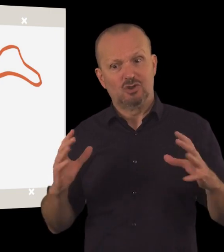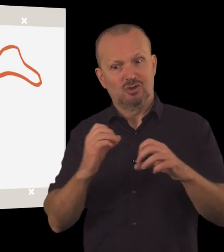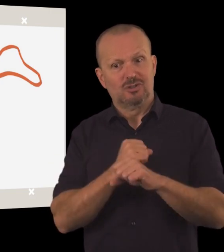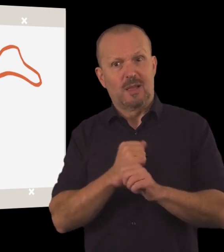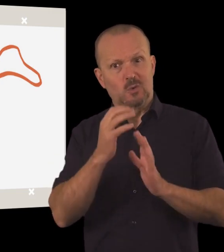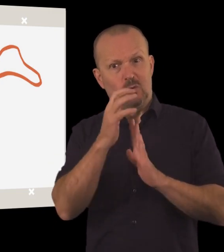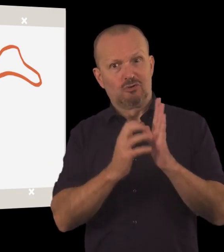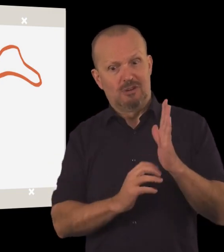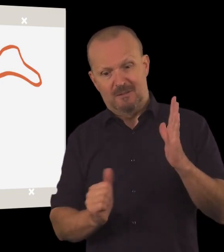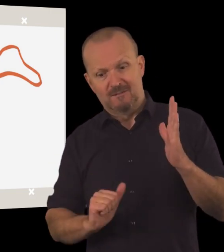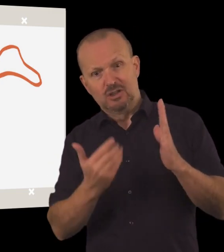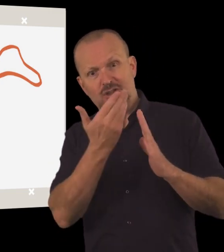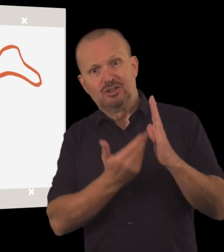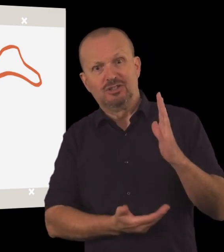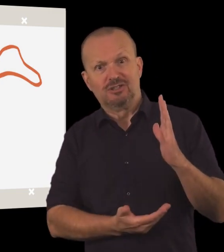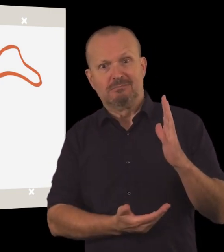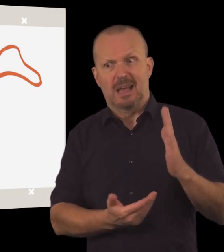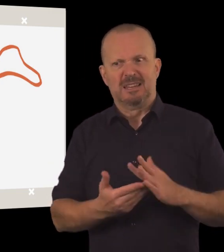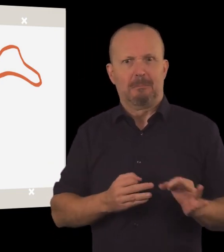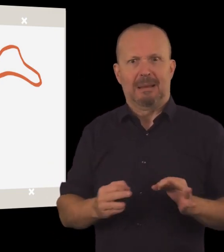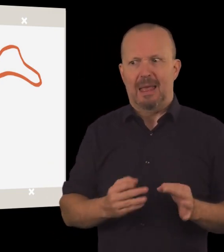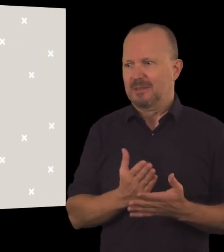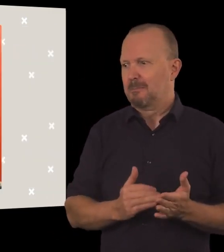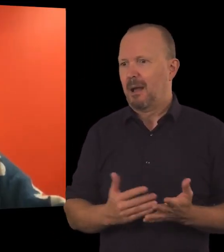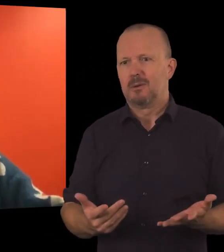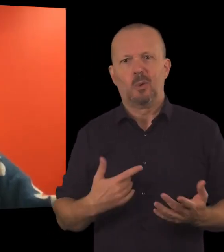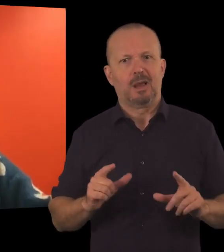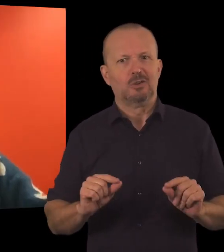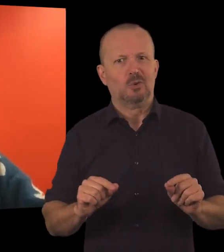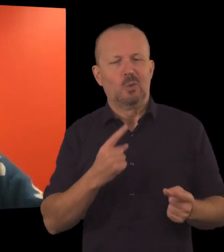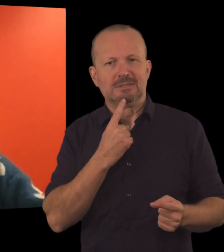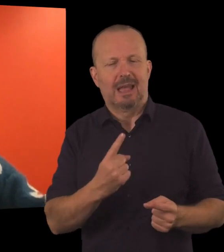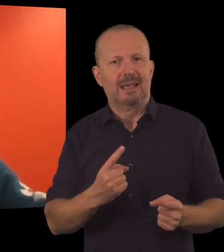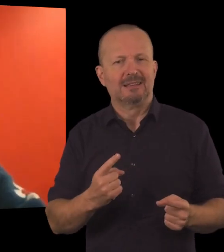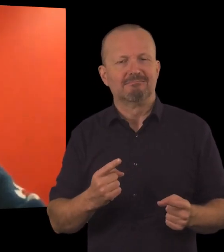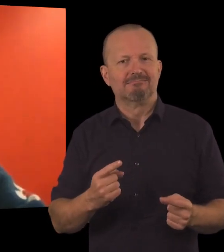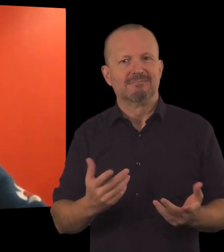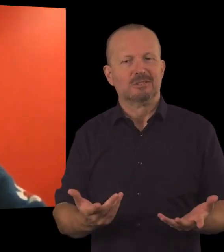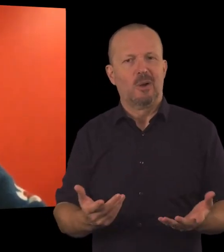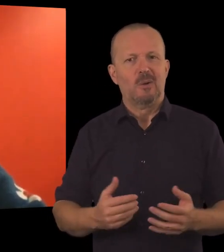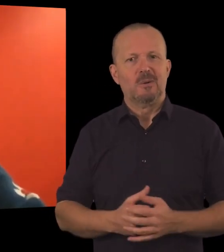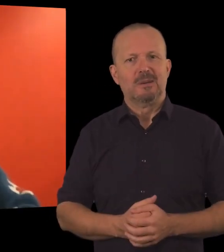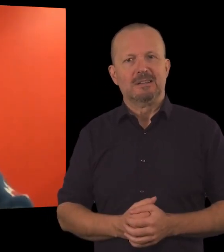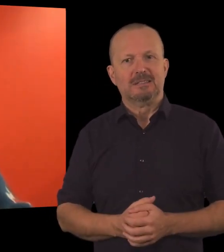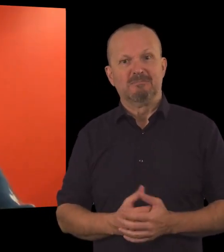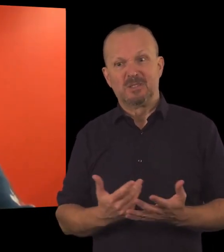good time for some questions and a discussion.